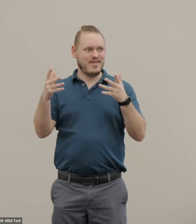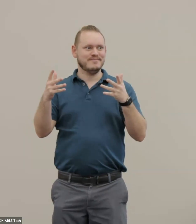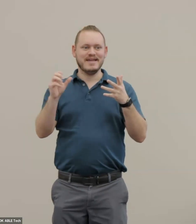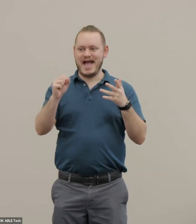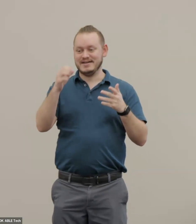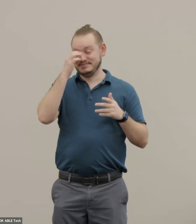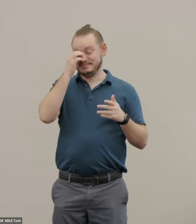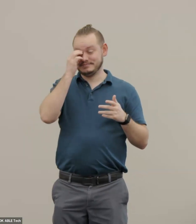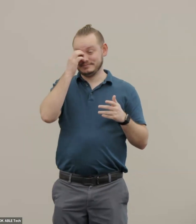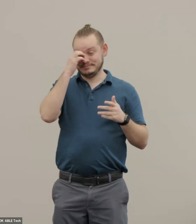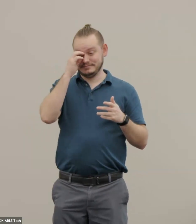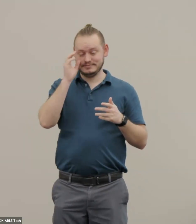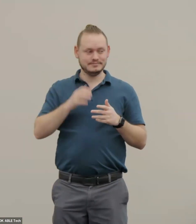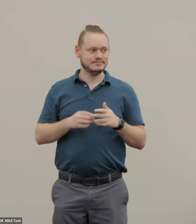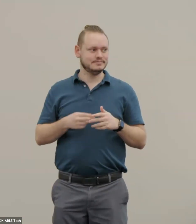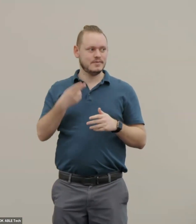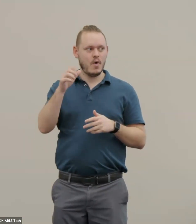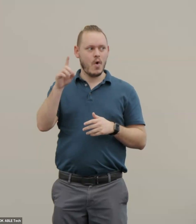Yeah, I know.